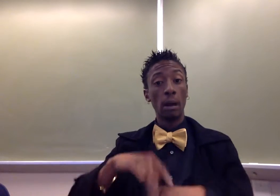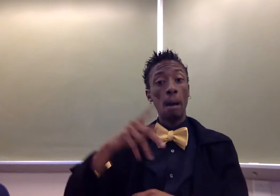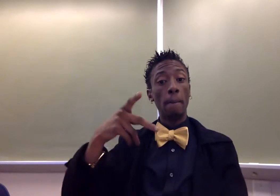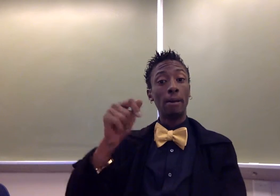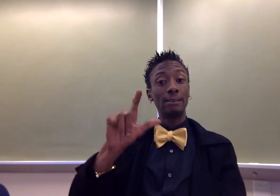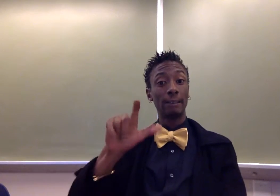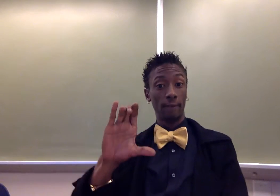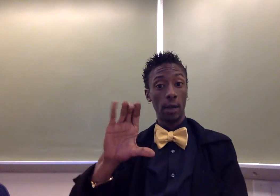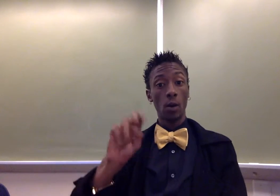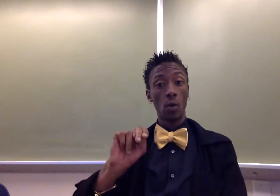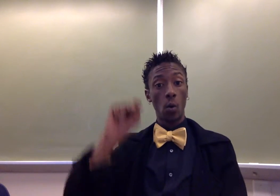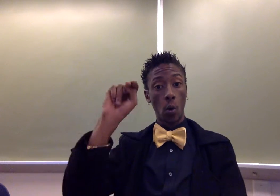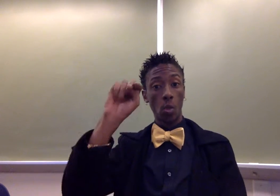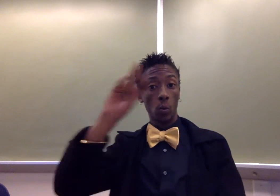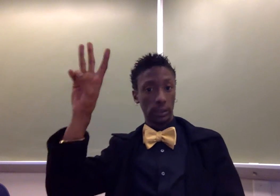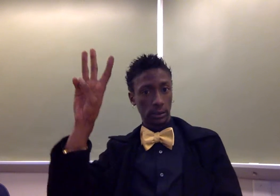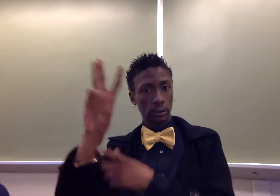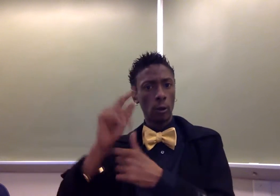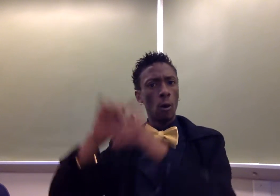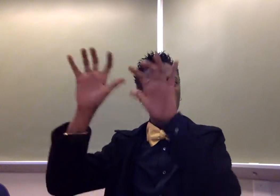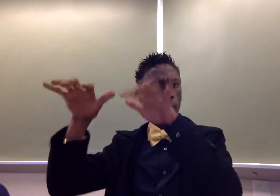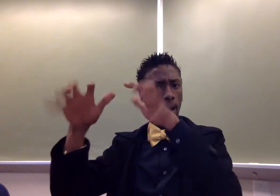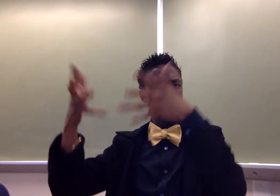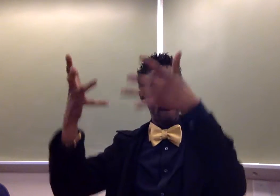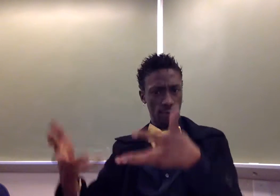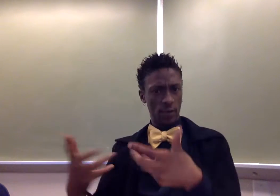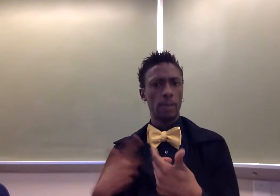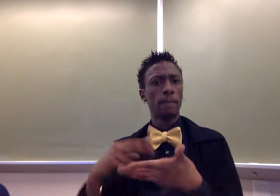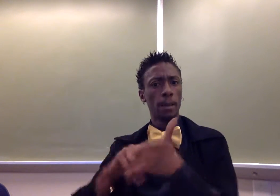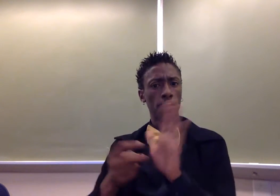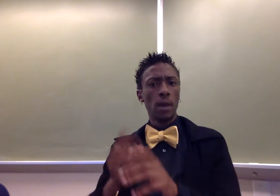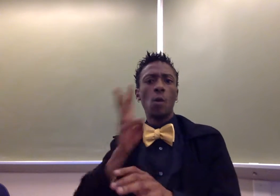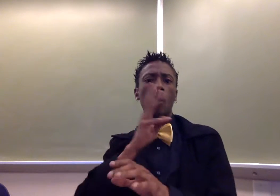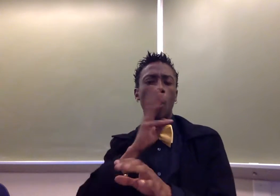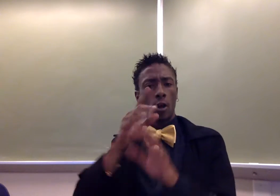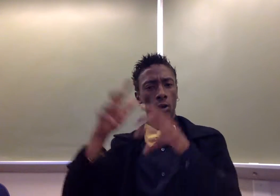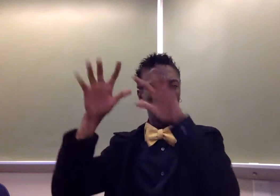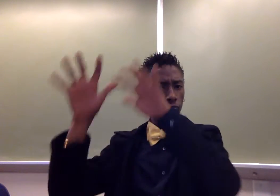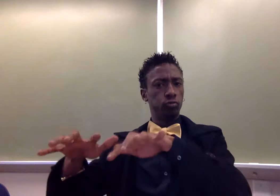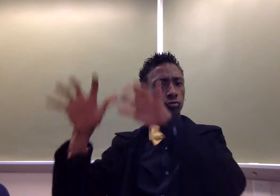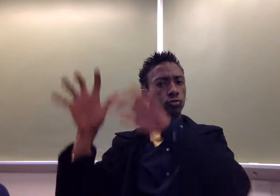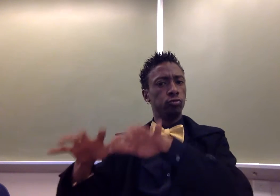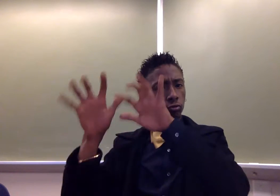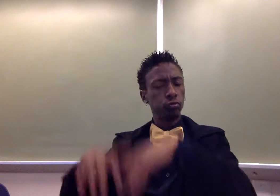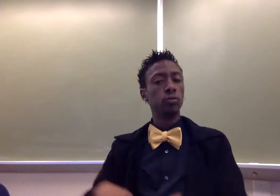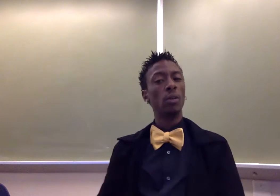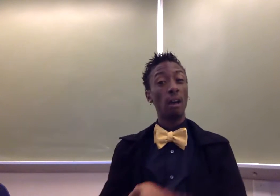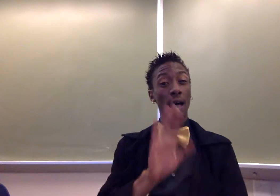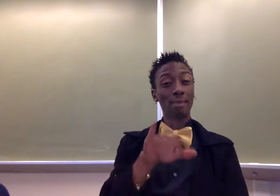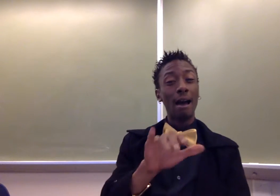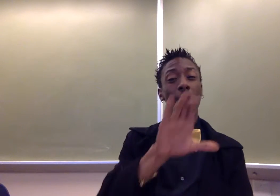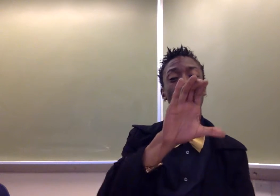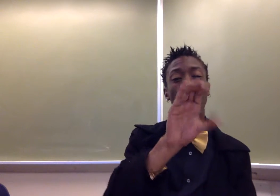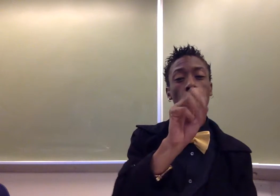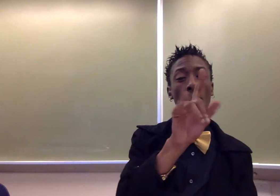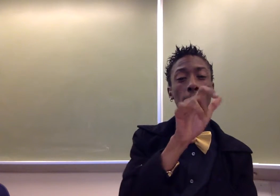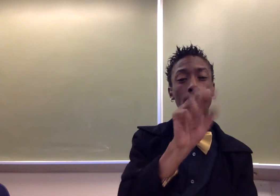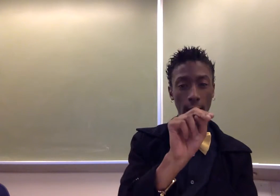around, and we look at the beautiful Columbia River Basin, and say, but of course we have good water here, and we